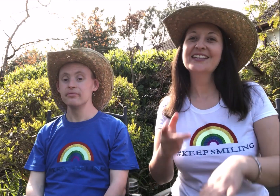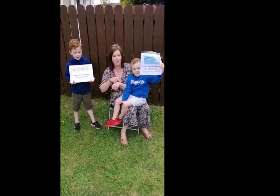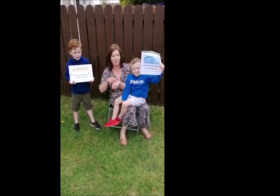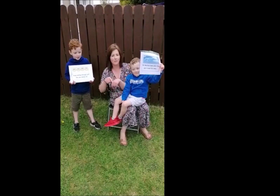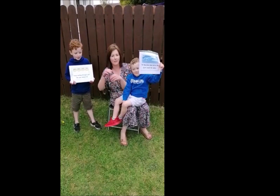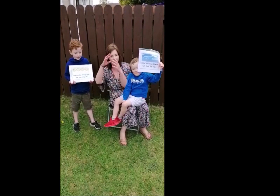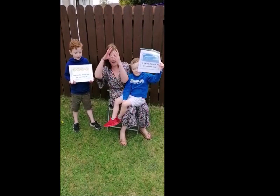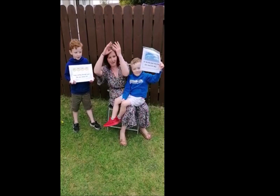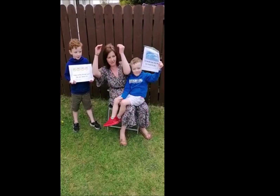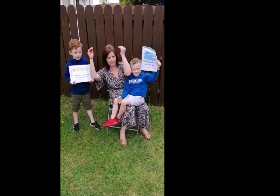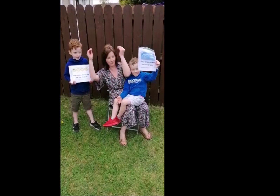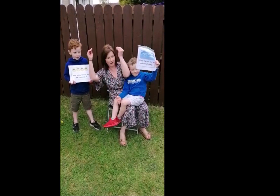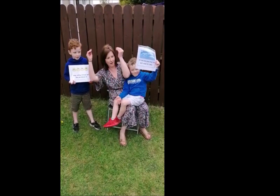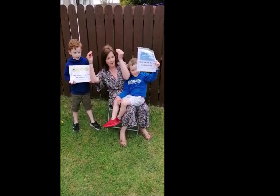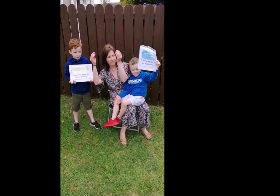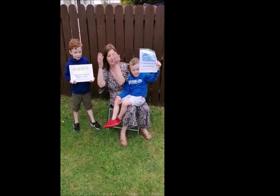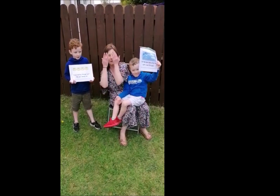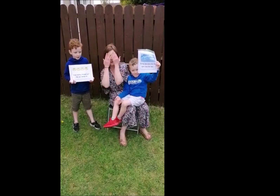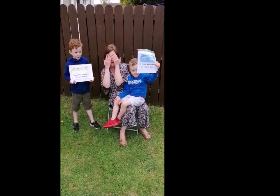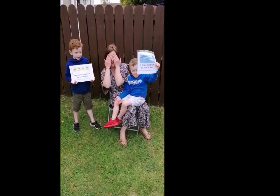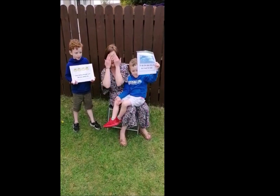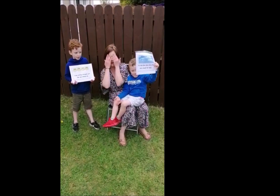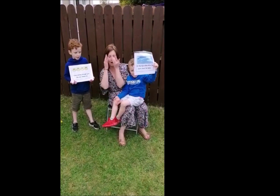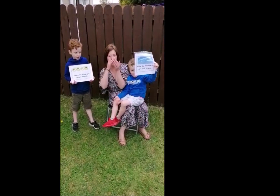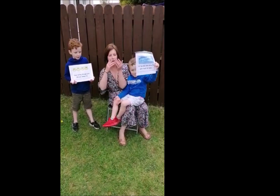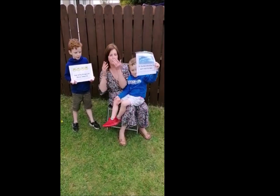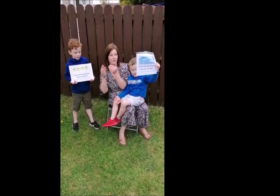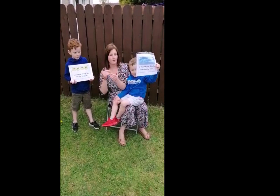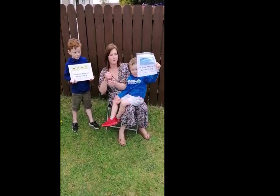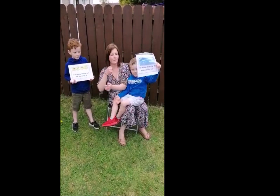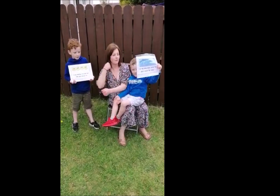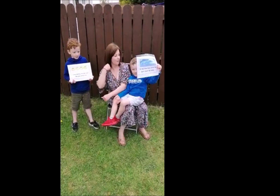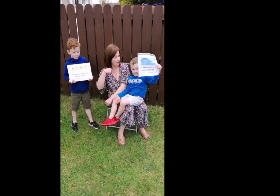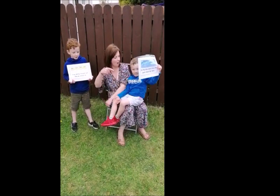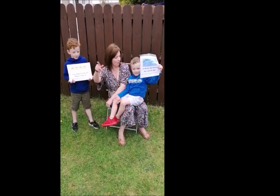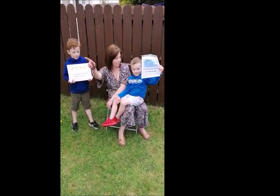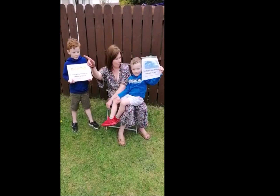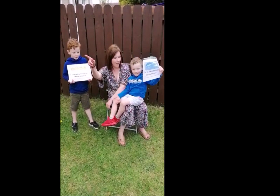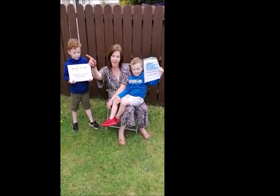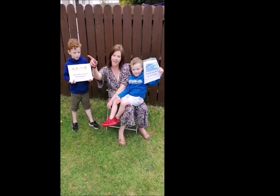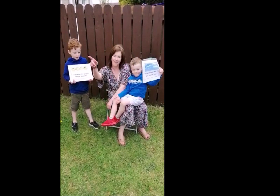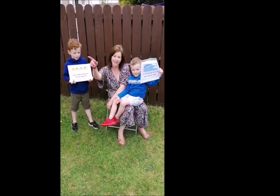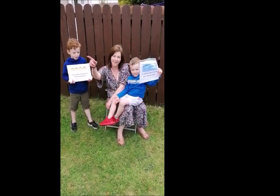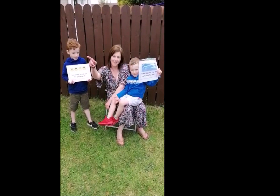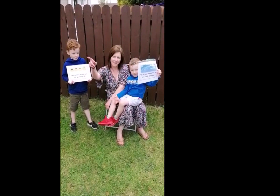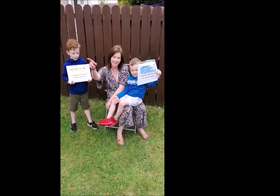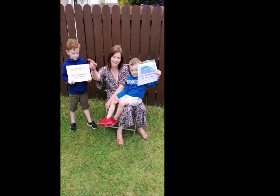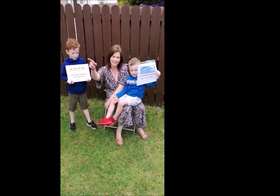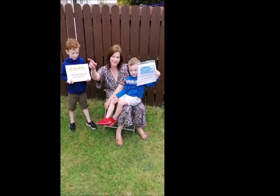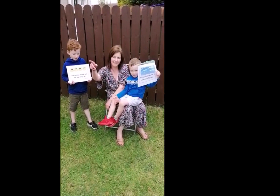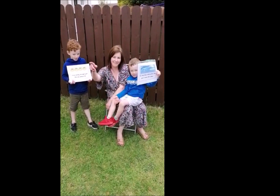till the blue skies drive the dark clouds far away.